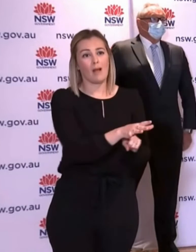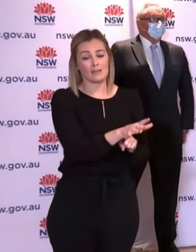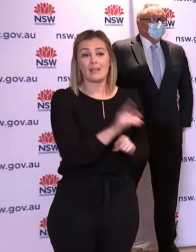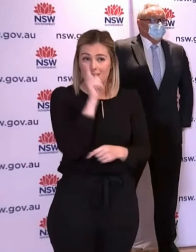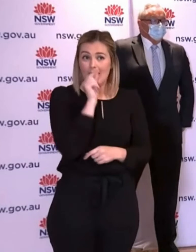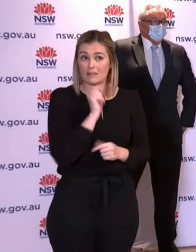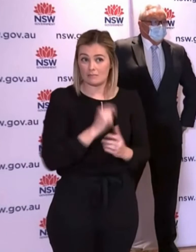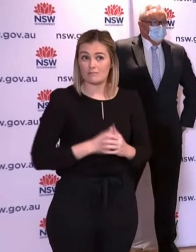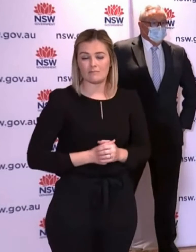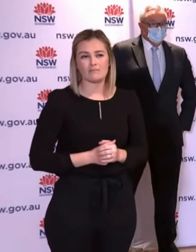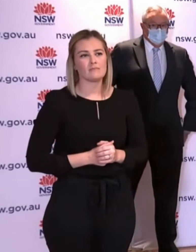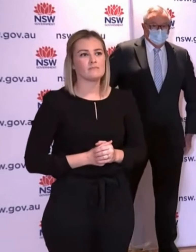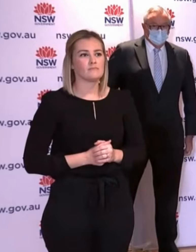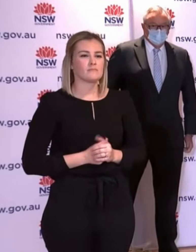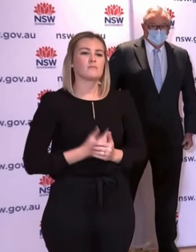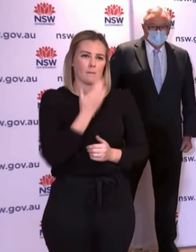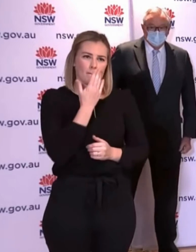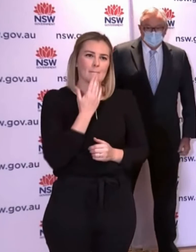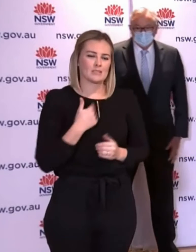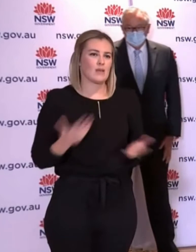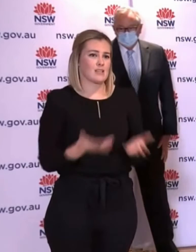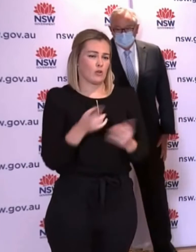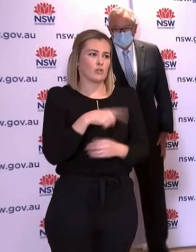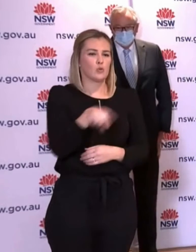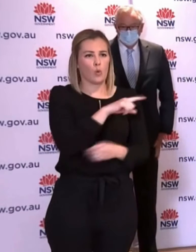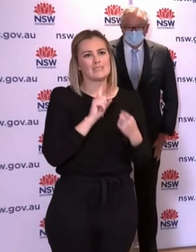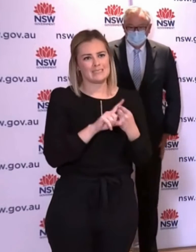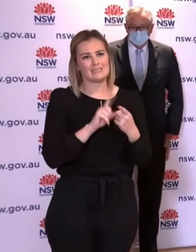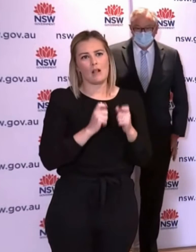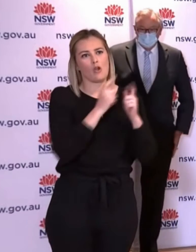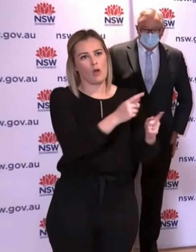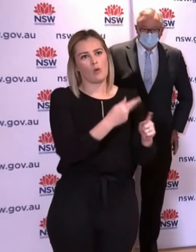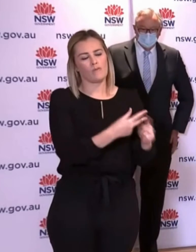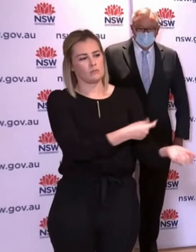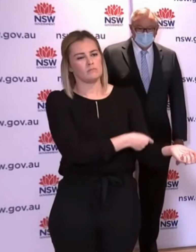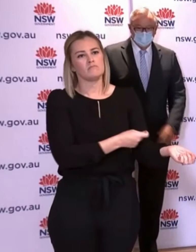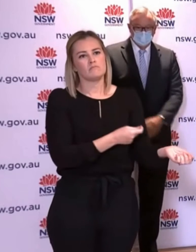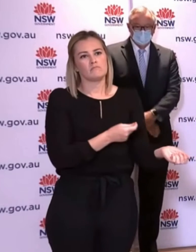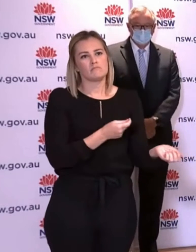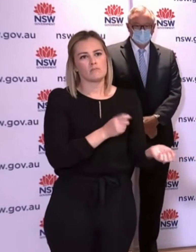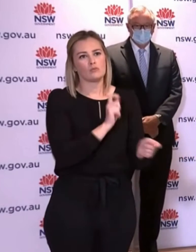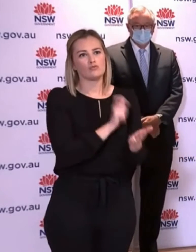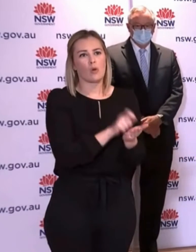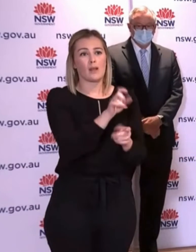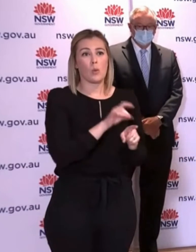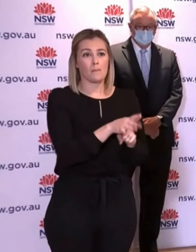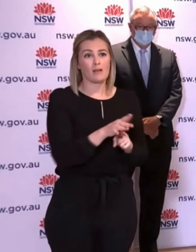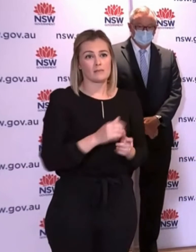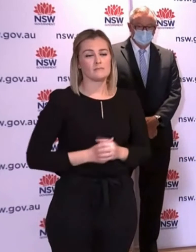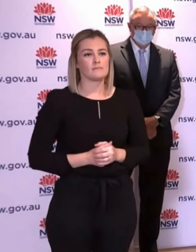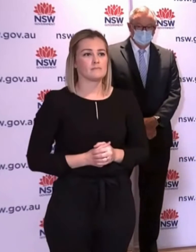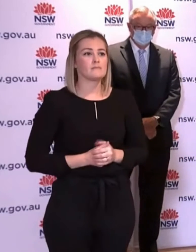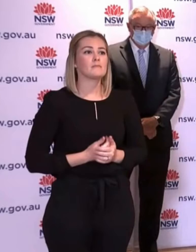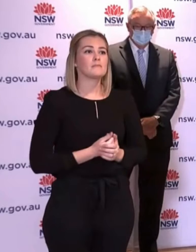Service and please keep those donations up. So thank you again to all the community for the wonderful job that you're doing. Please